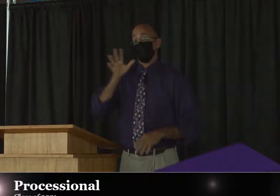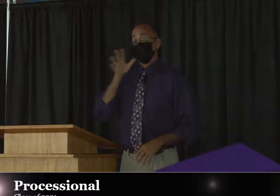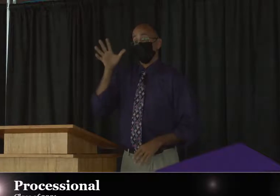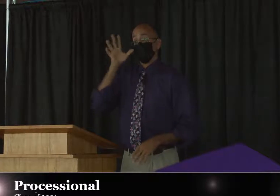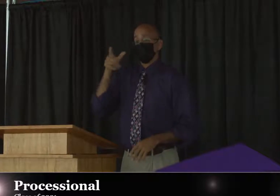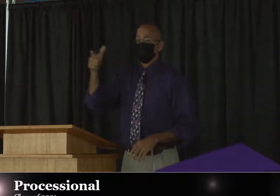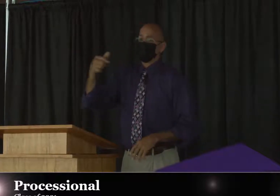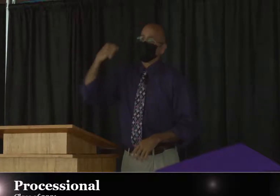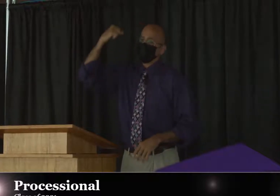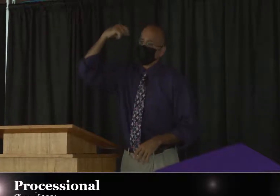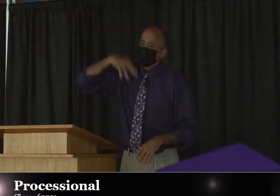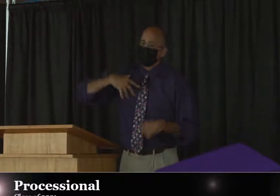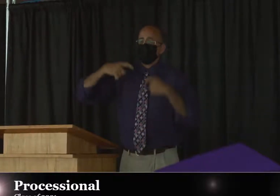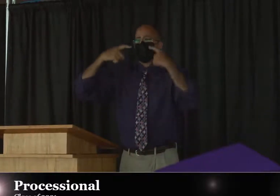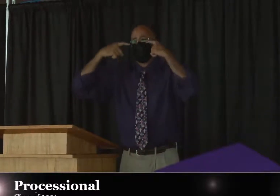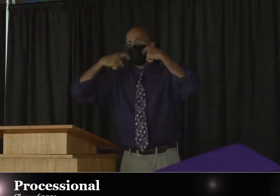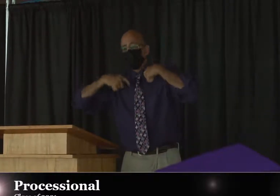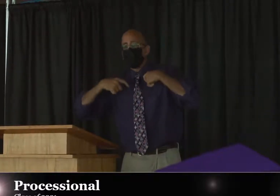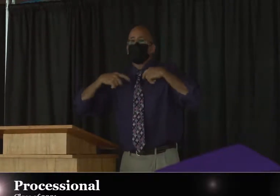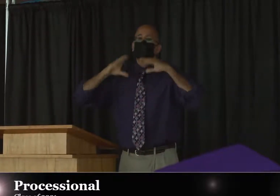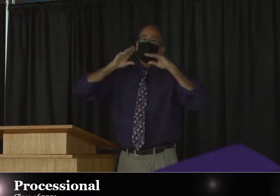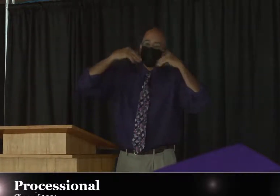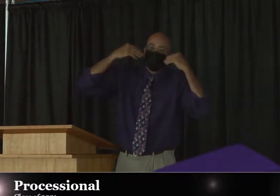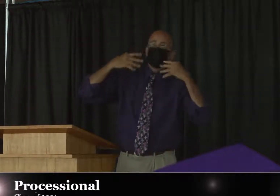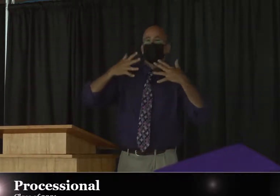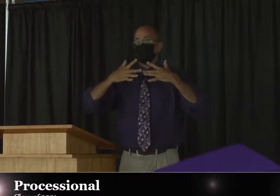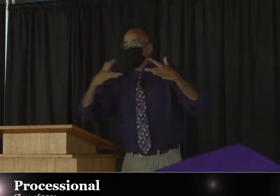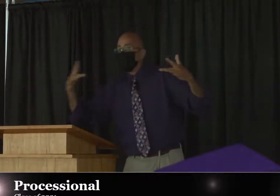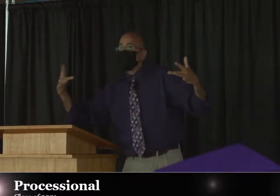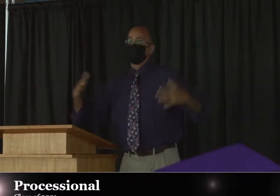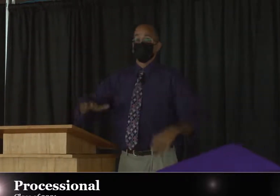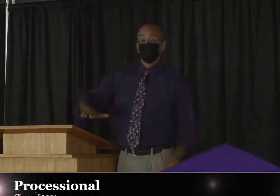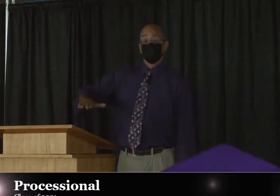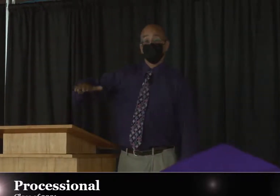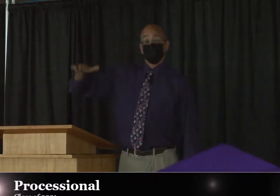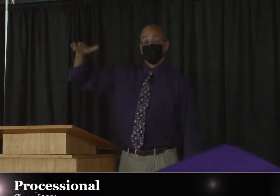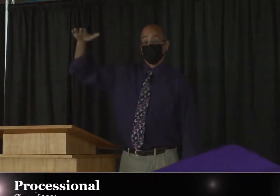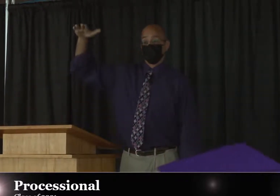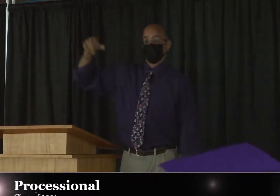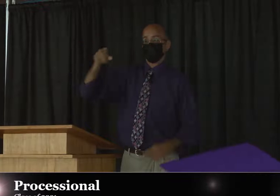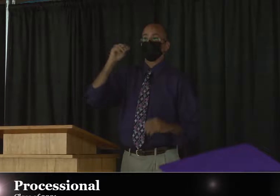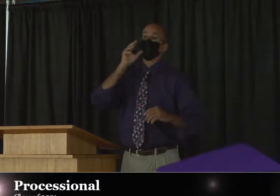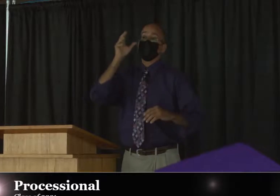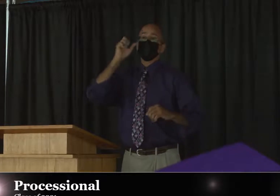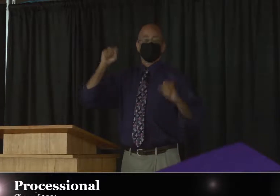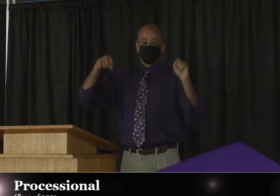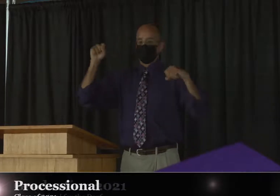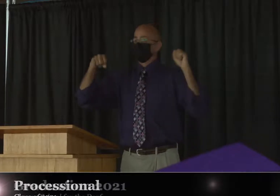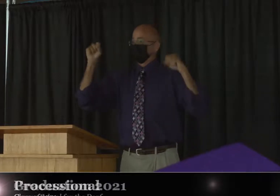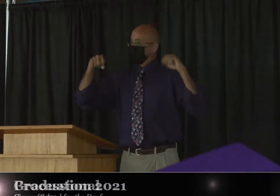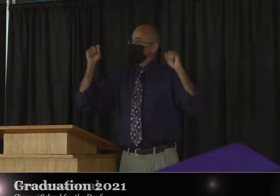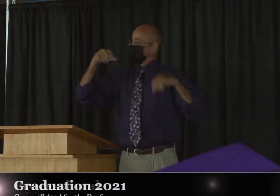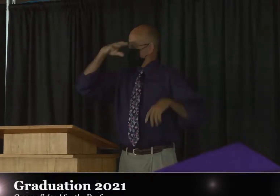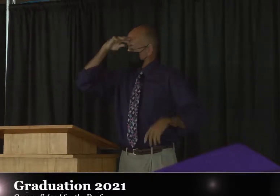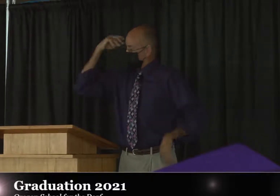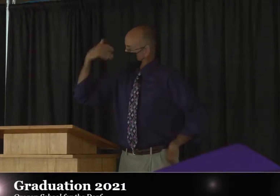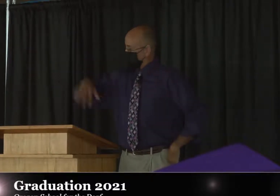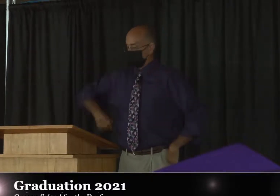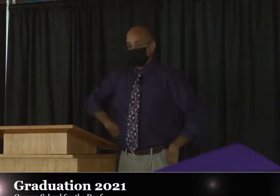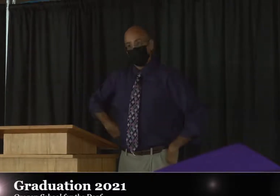And graduates, you need to give your parents a special thanks. Hugs, tears, laughter, all of that. Yeah, because